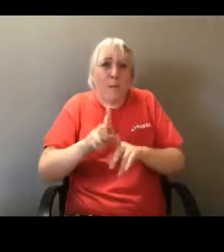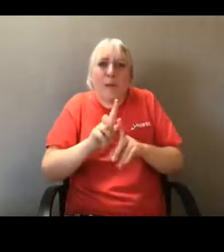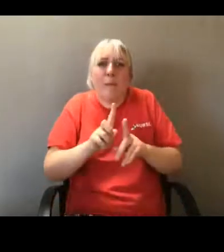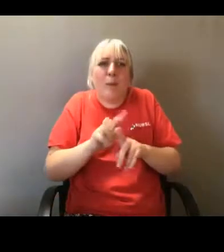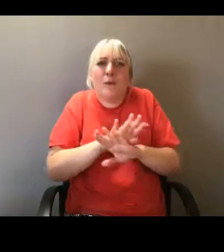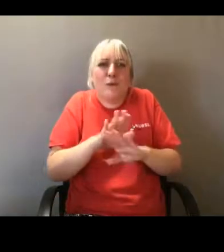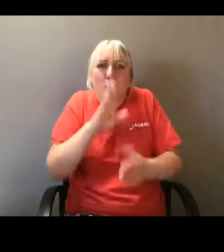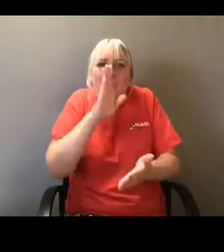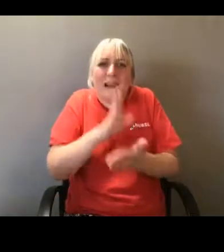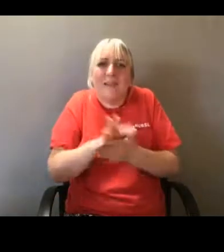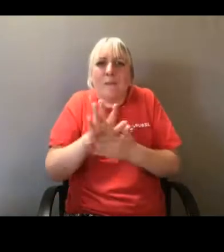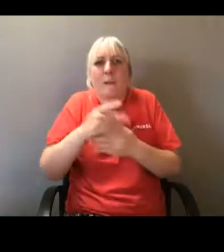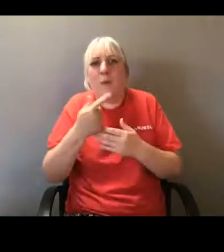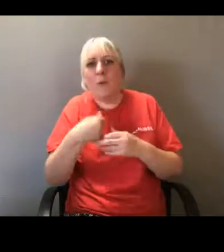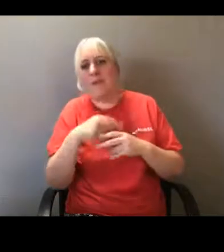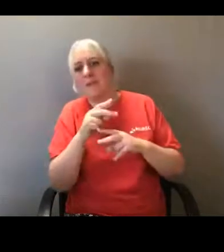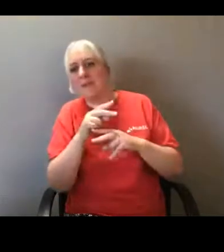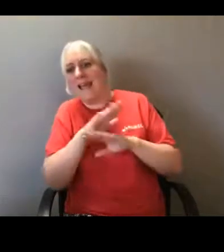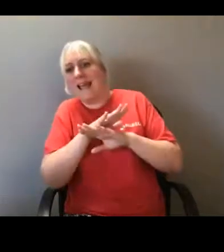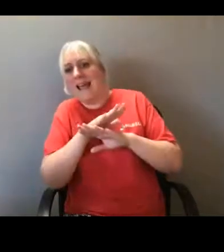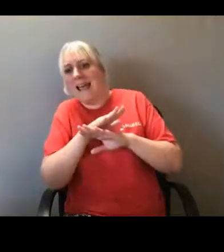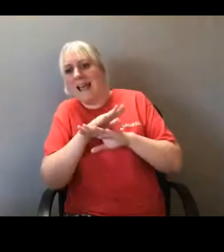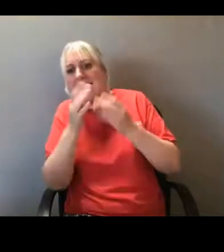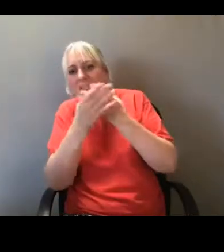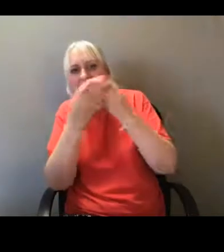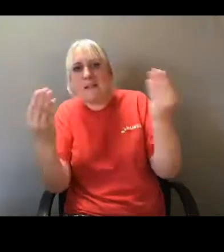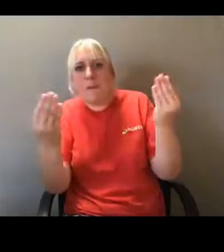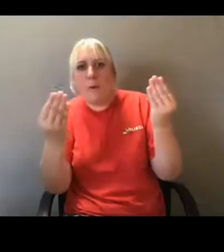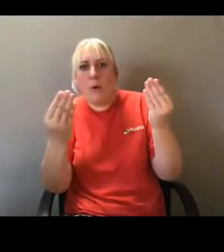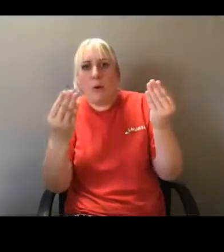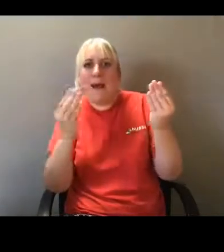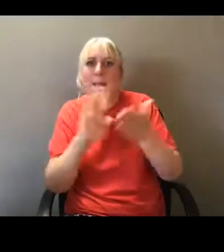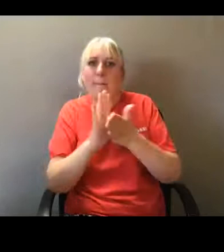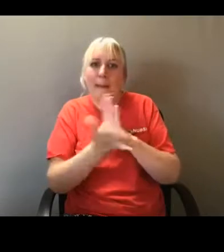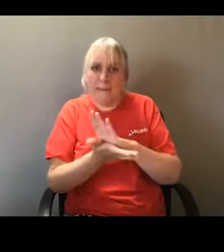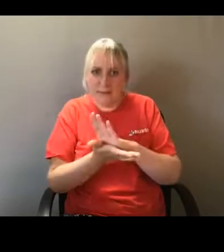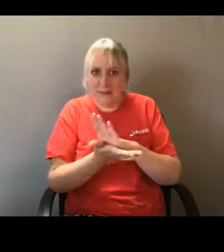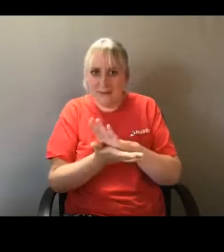invisible impairments. We believe that these two are two sides of the same coin.